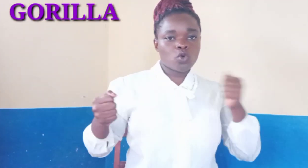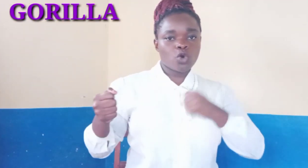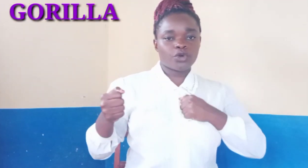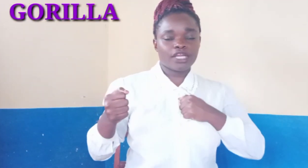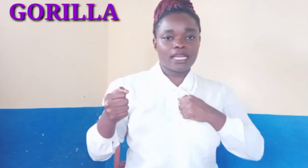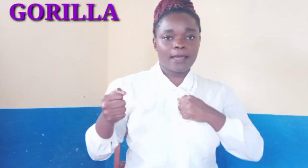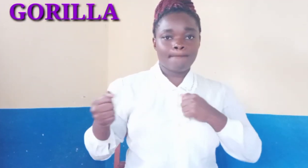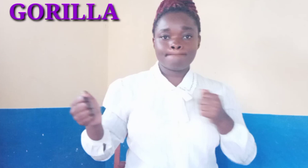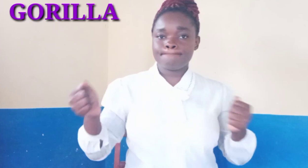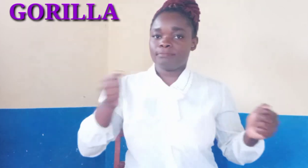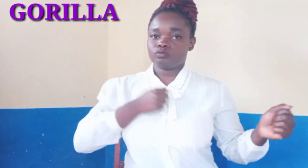Gorilla.